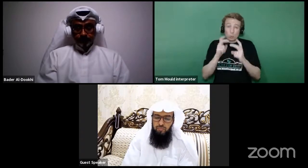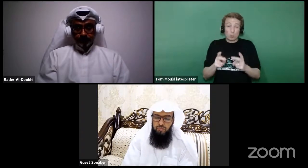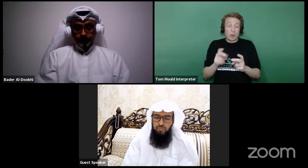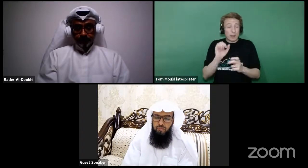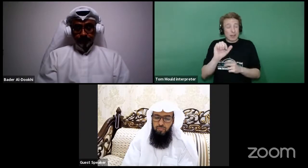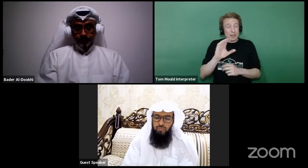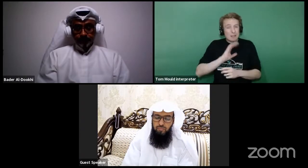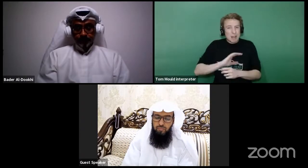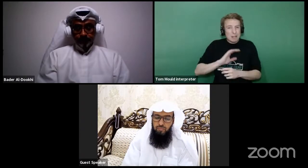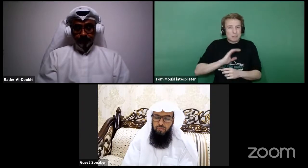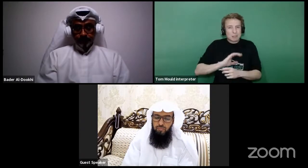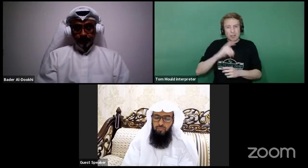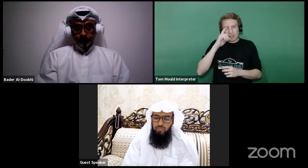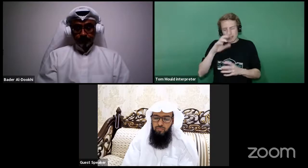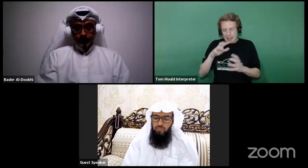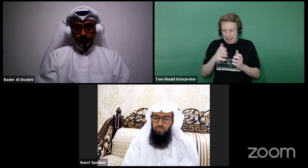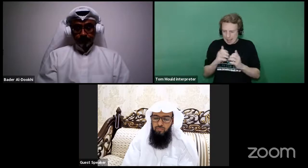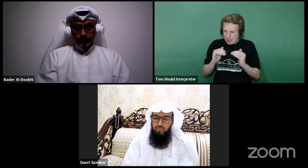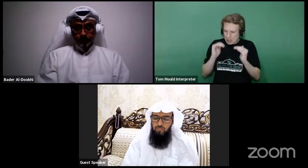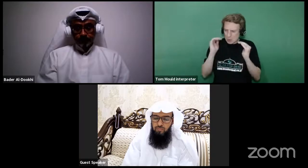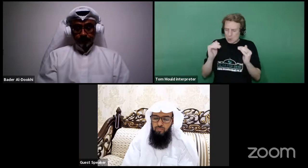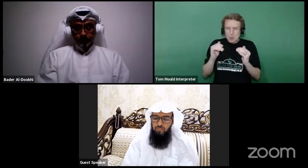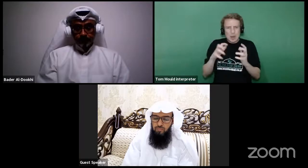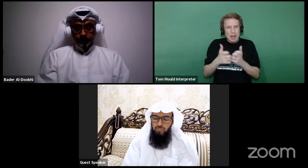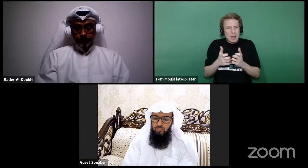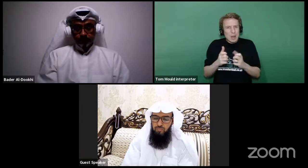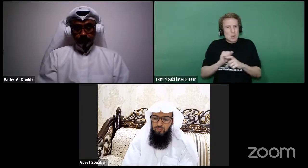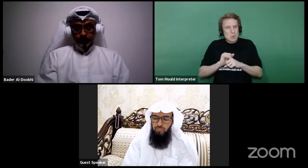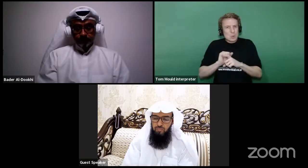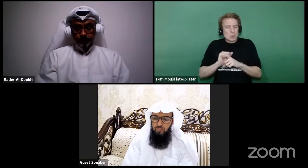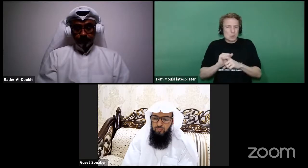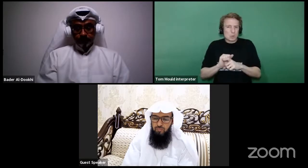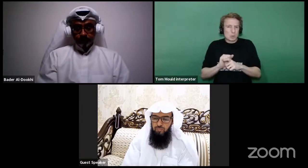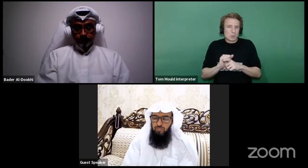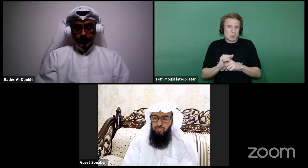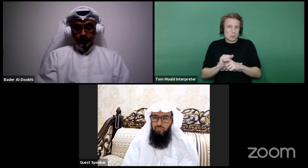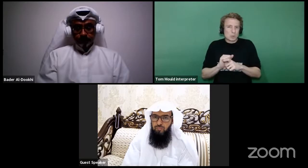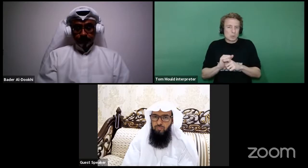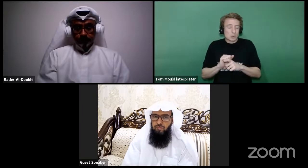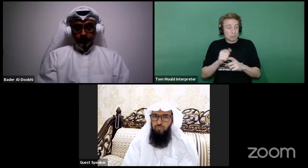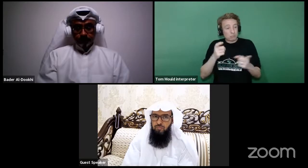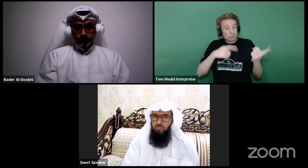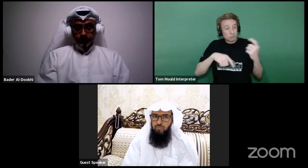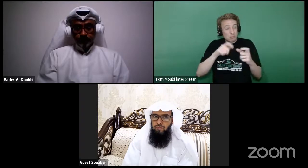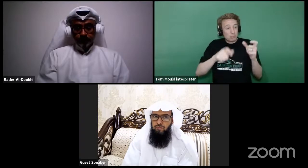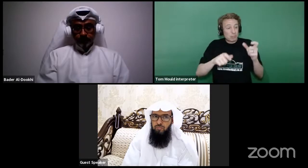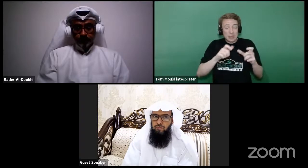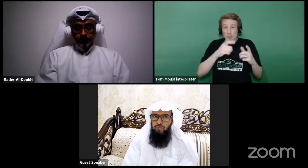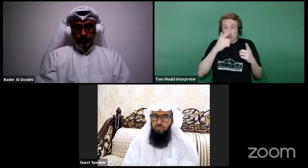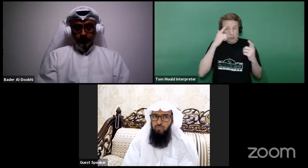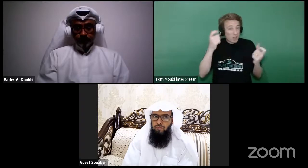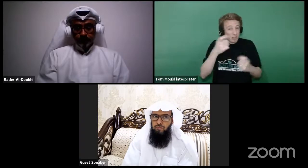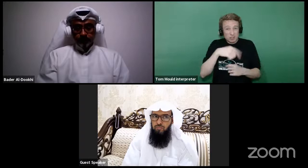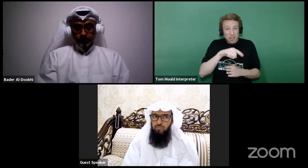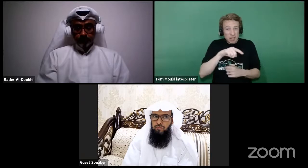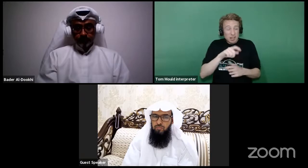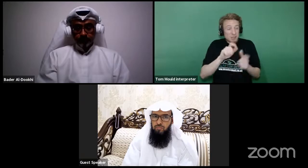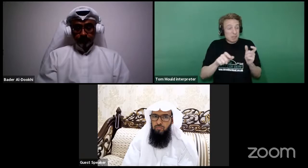And the individual who doesn't understand this and doesn't leave